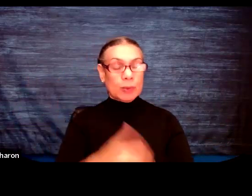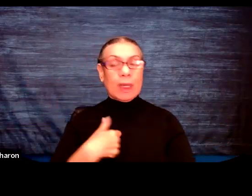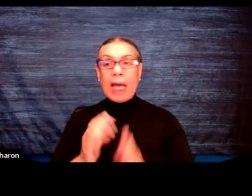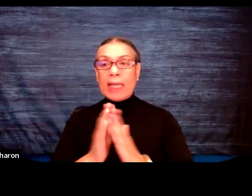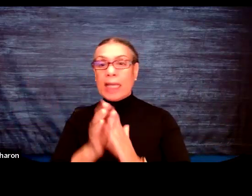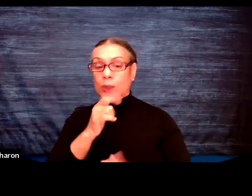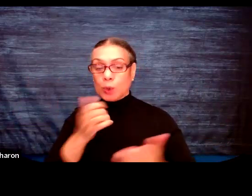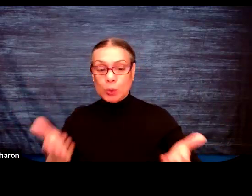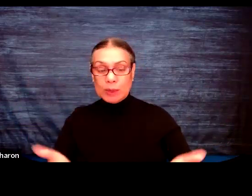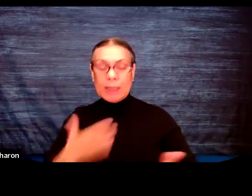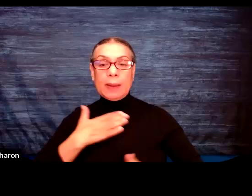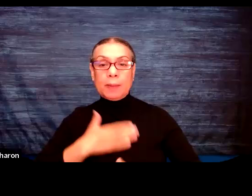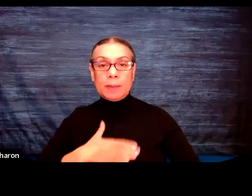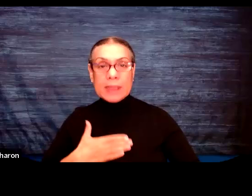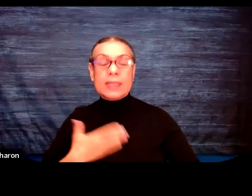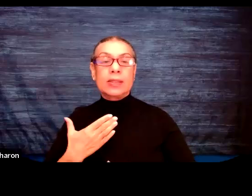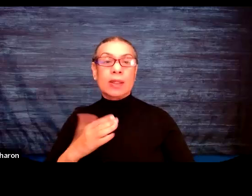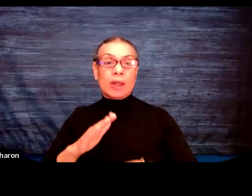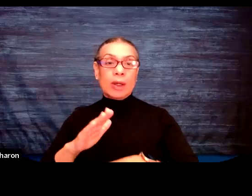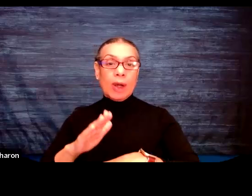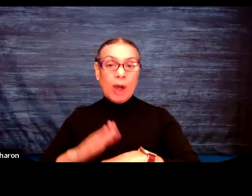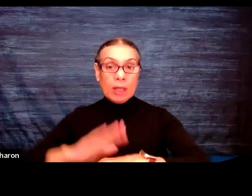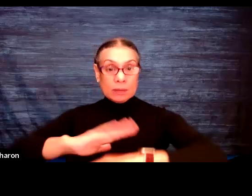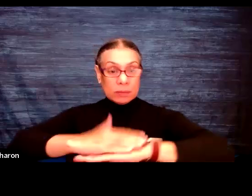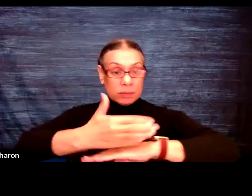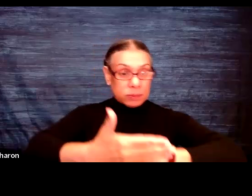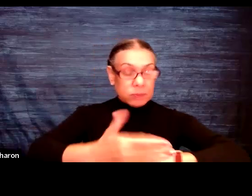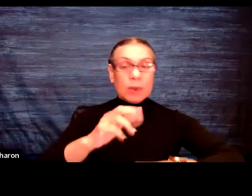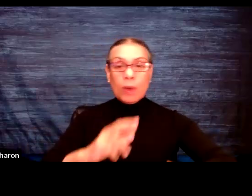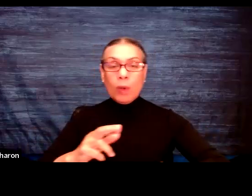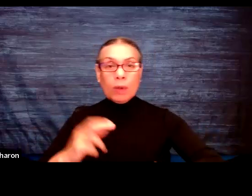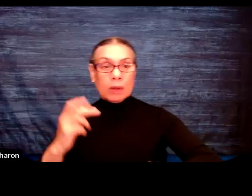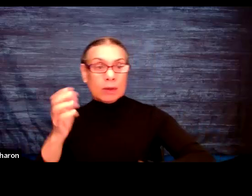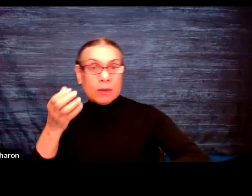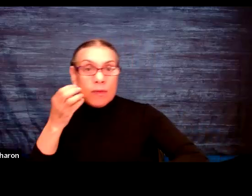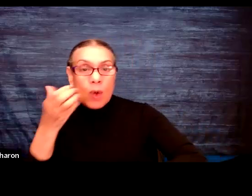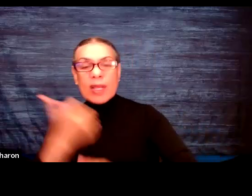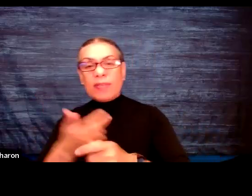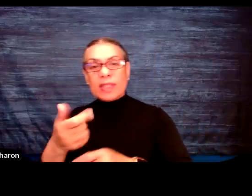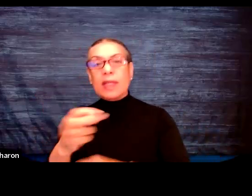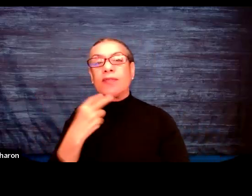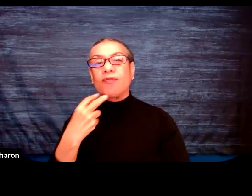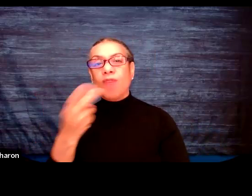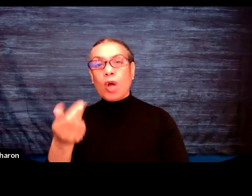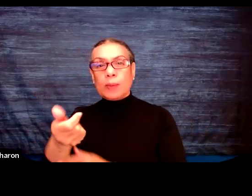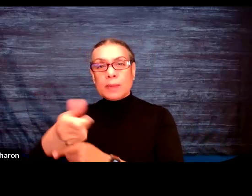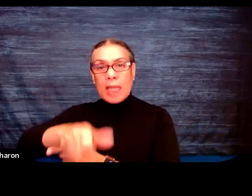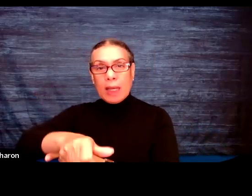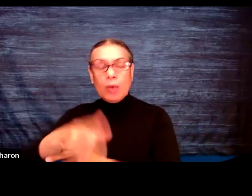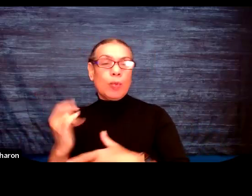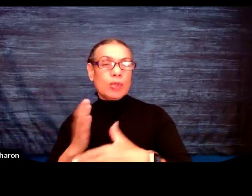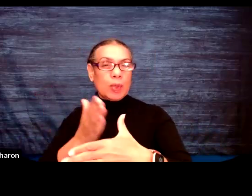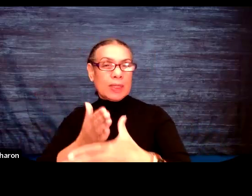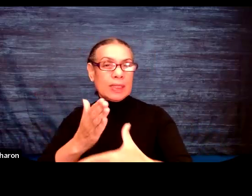in the chamber to please turn off the volume on your laptops or other devices so it does not interfere with the audio for